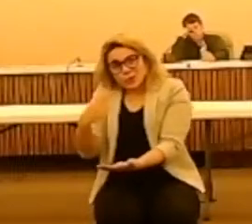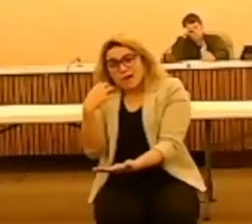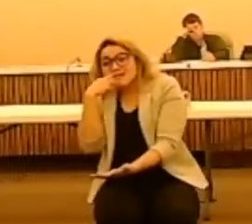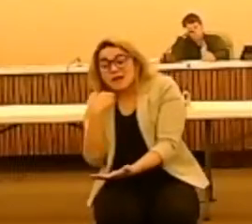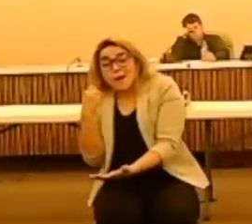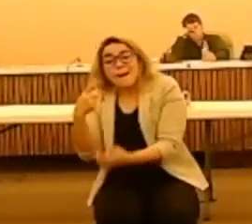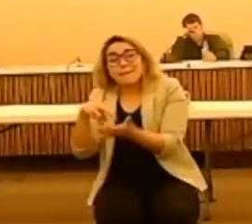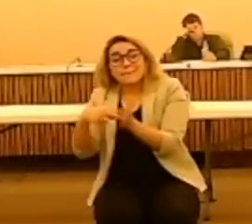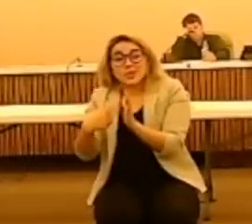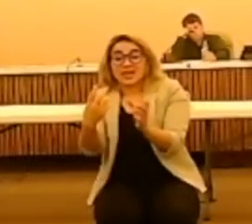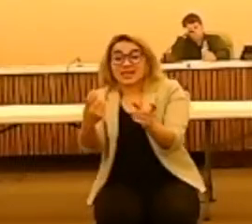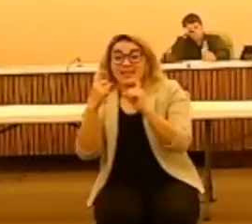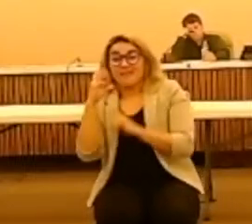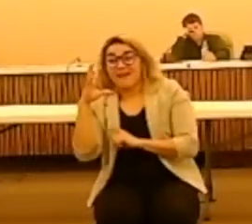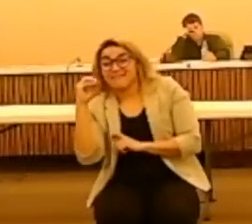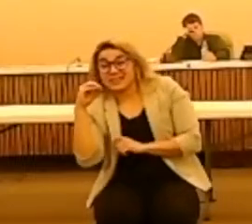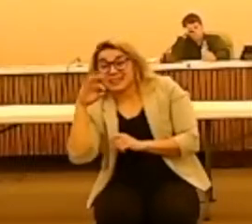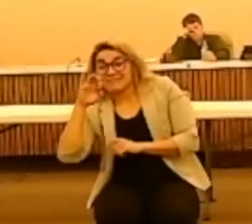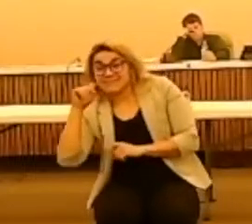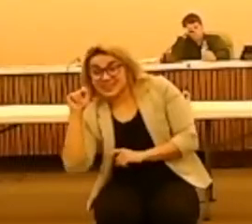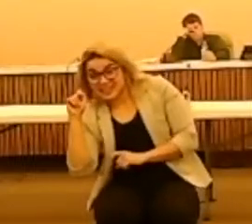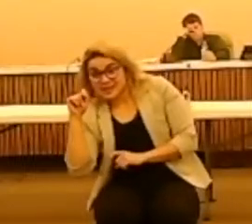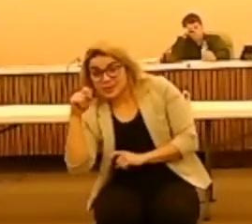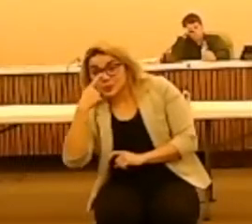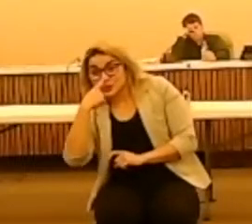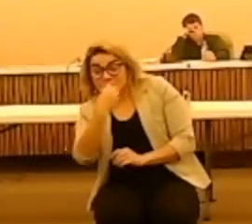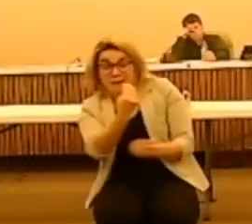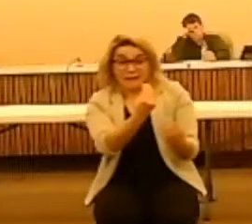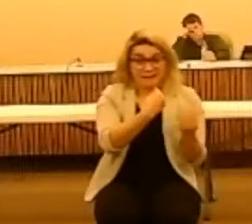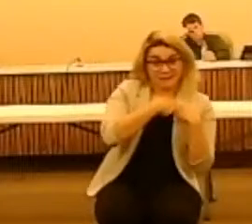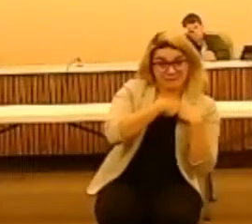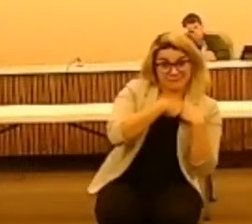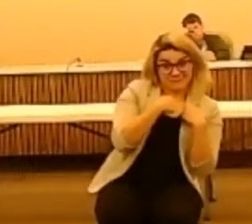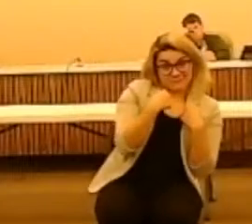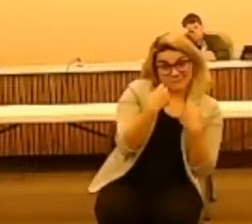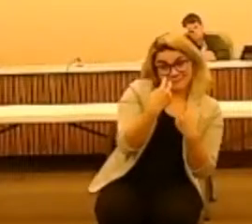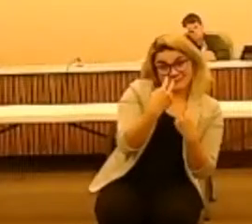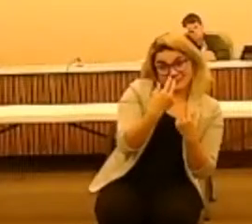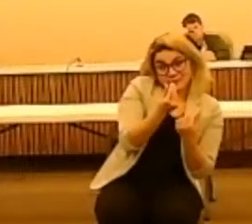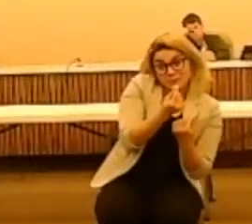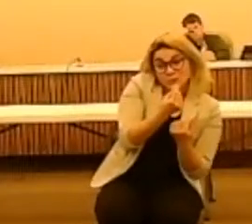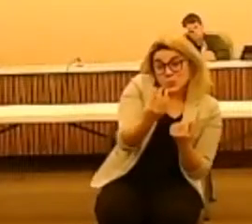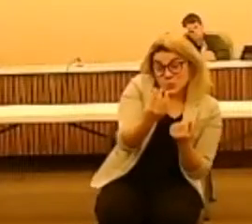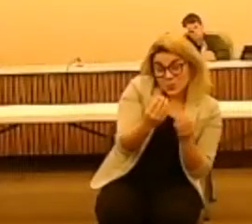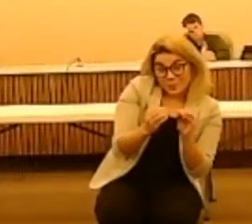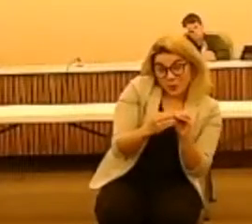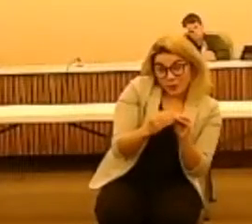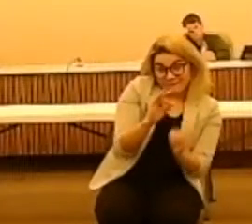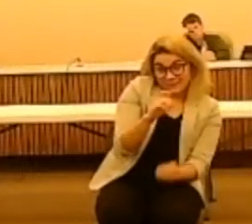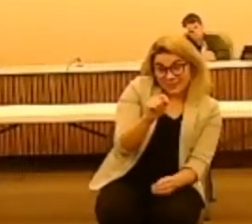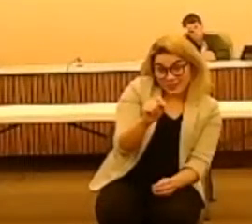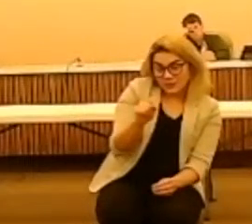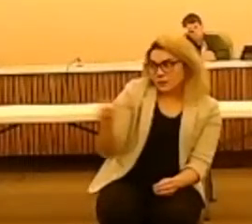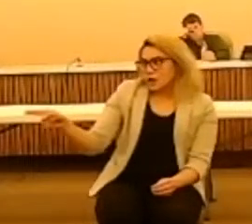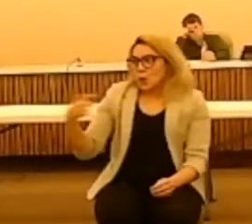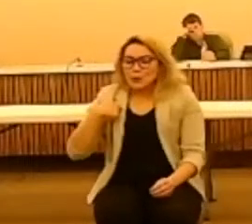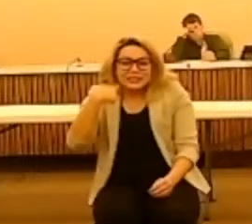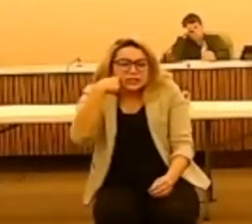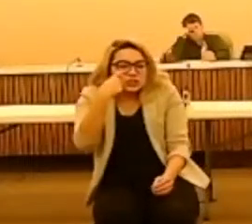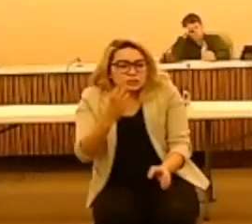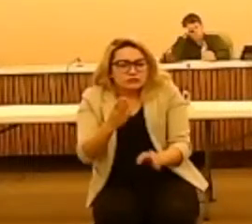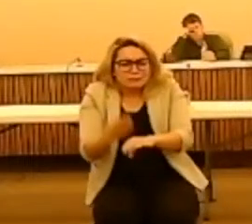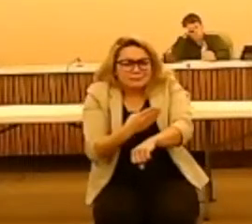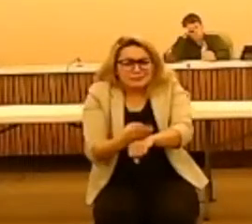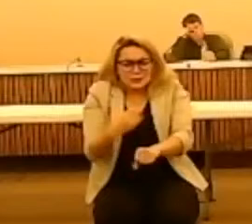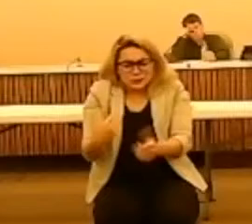provided? We just revised the plan to provide almost double from where it was. What is it